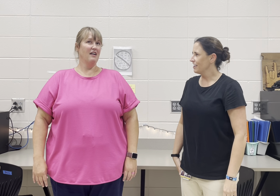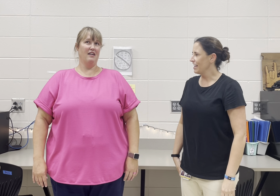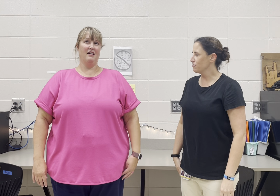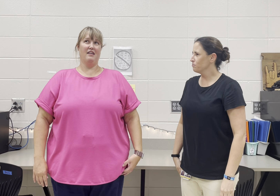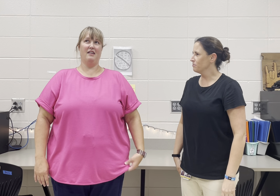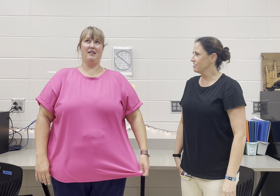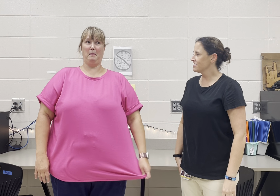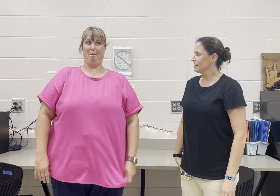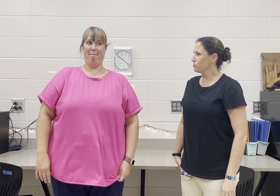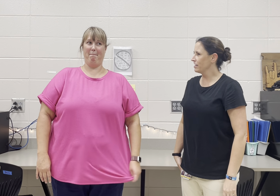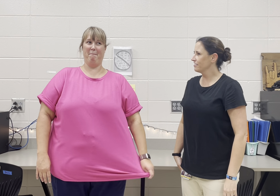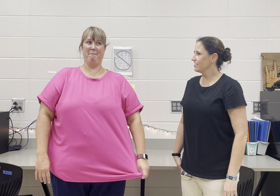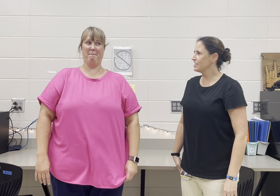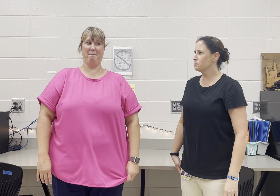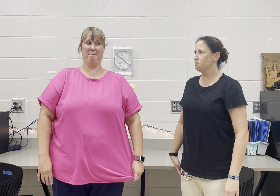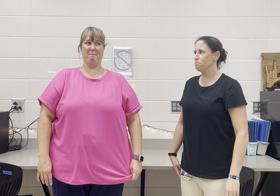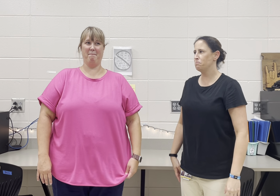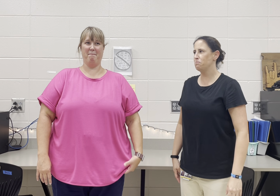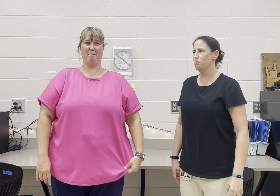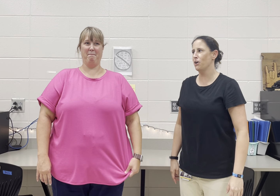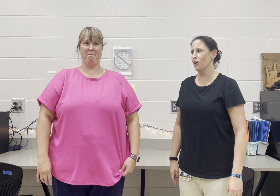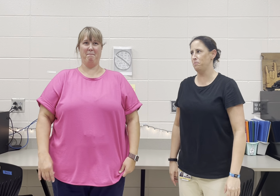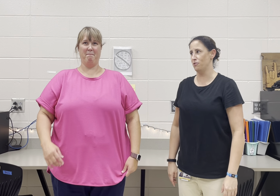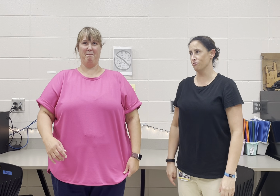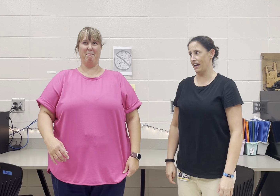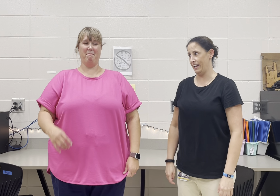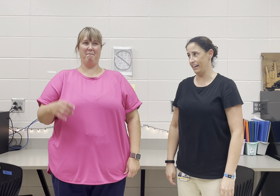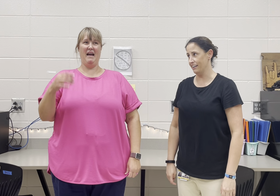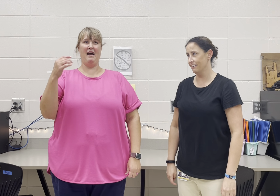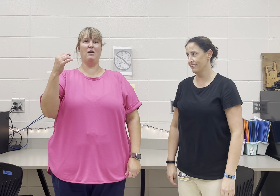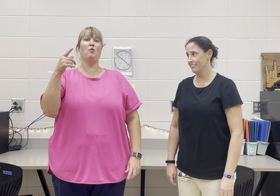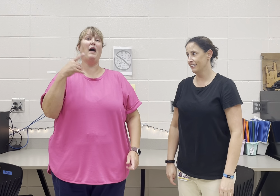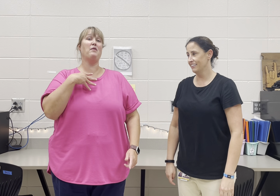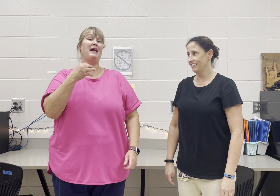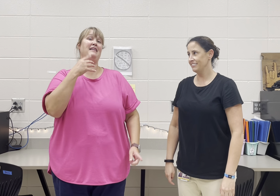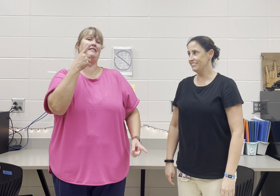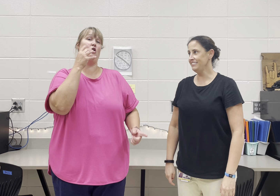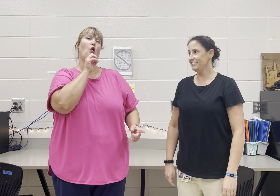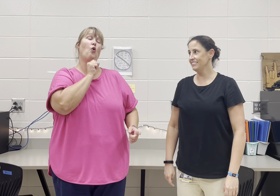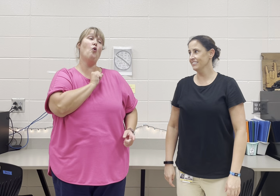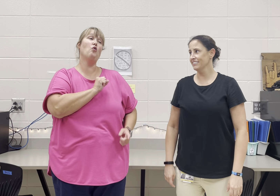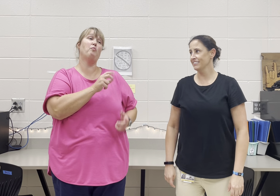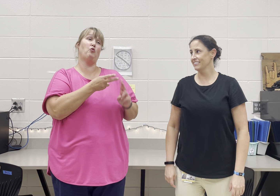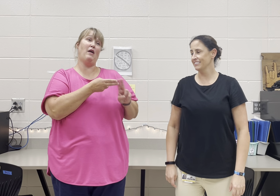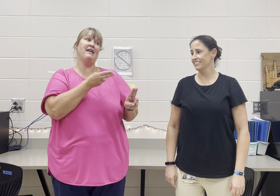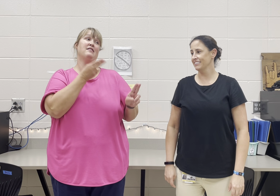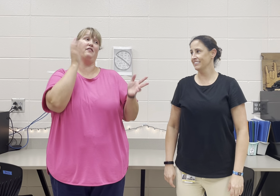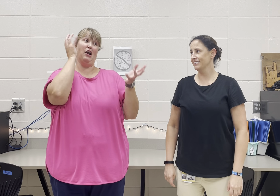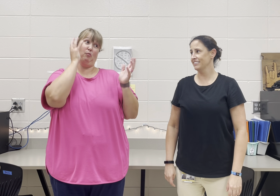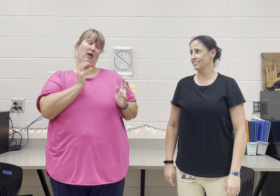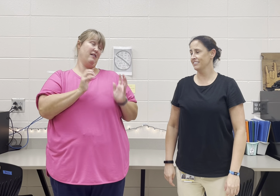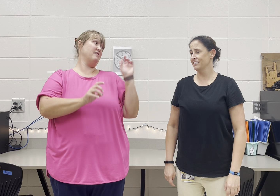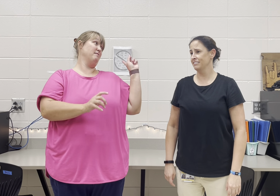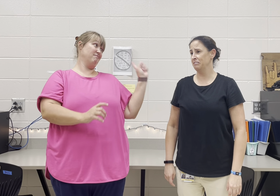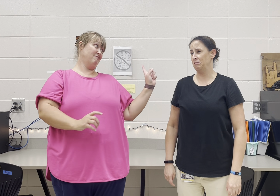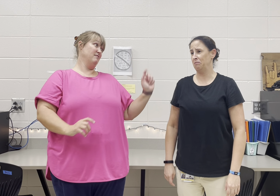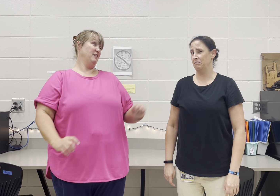And Alyssa and I were like, "That's purple rain." No, white rain is an old brand of hair products. You